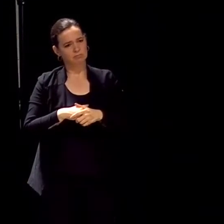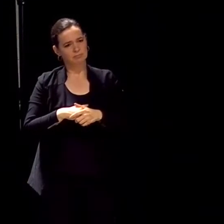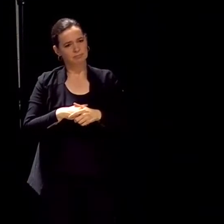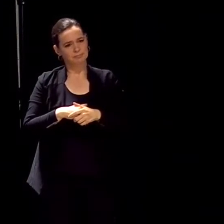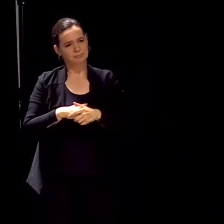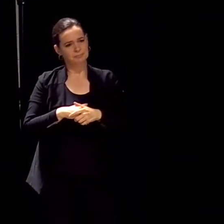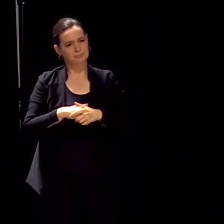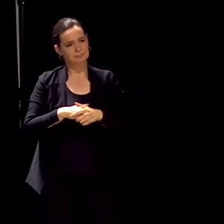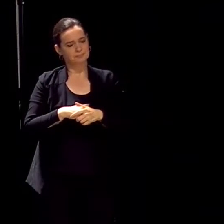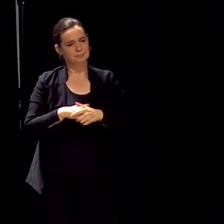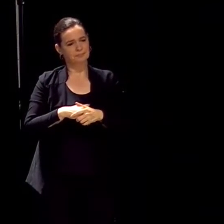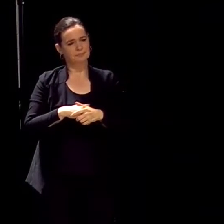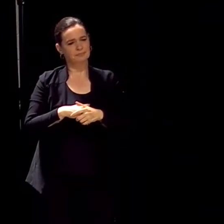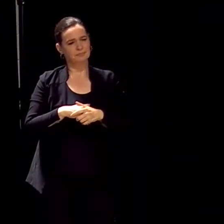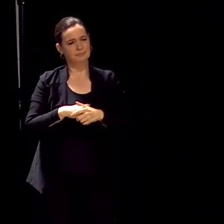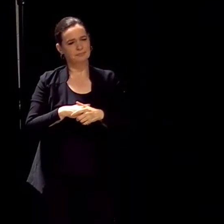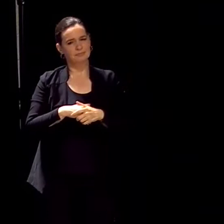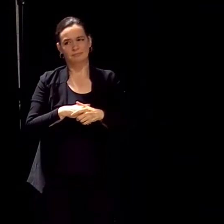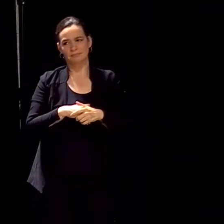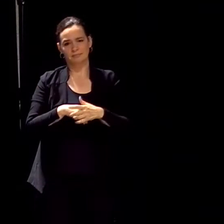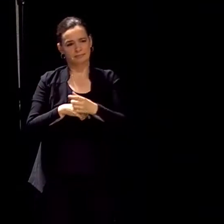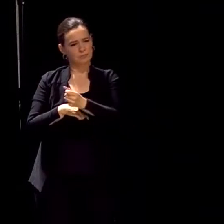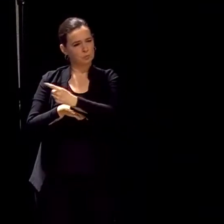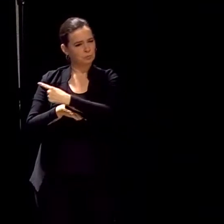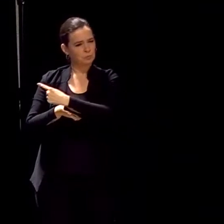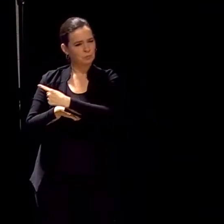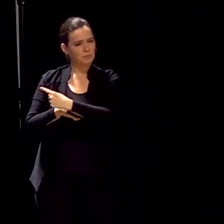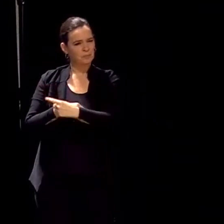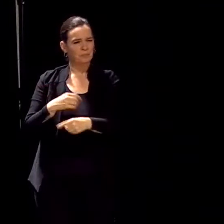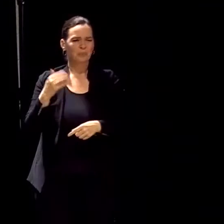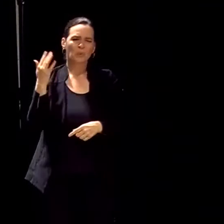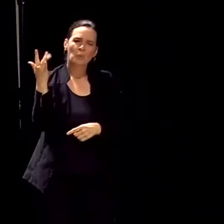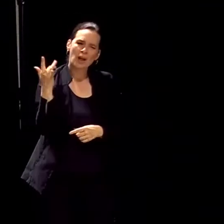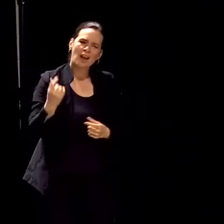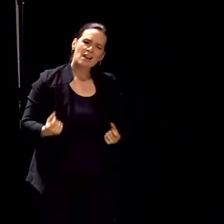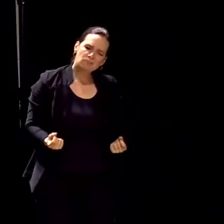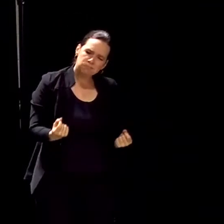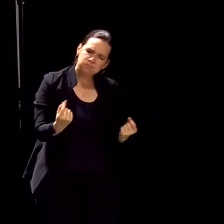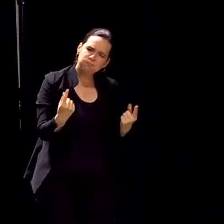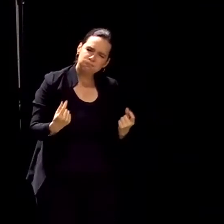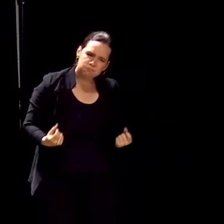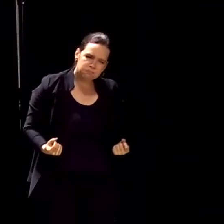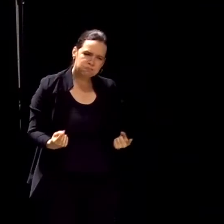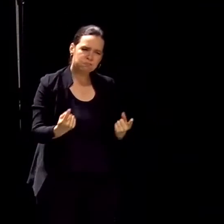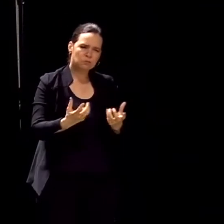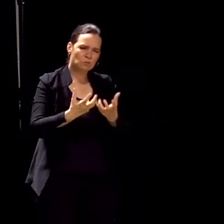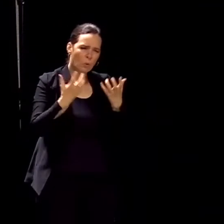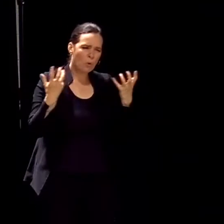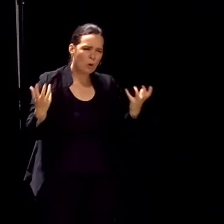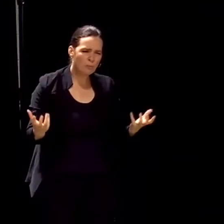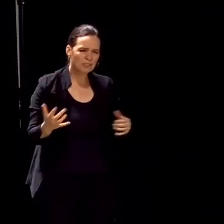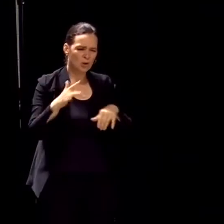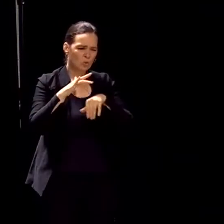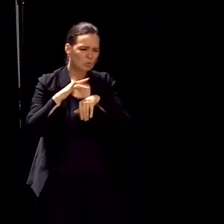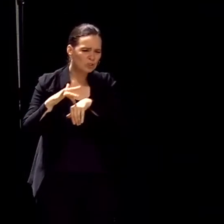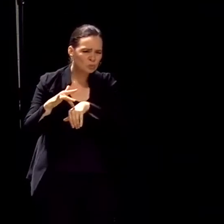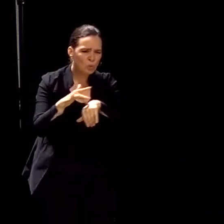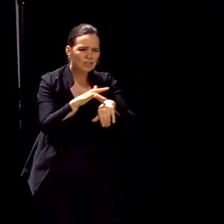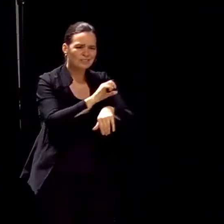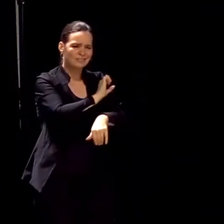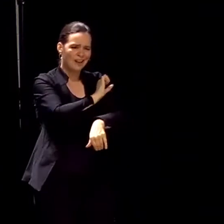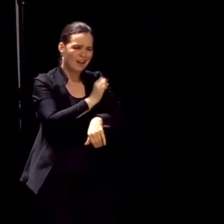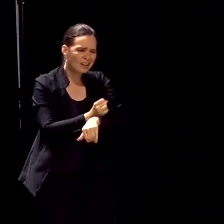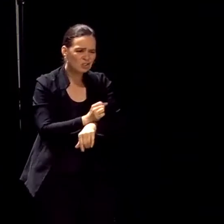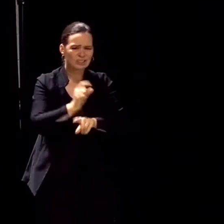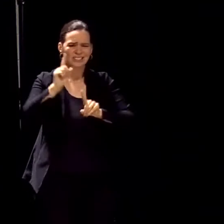the alternative? Why put this much money and resources and energy into this testing, which seems to only